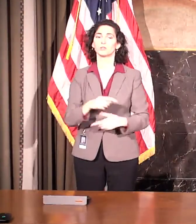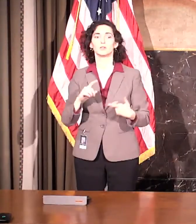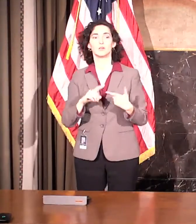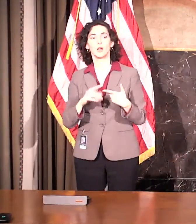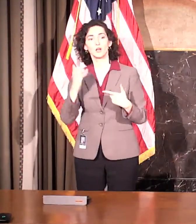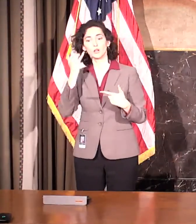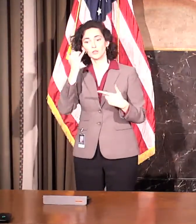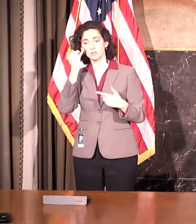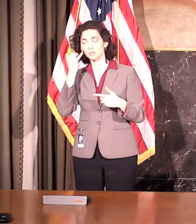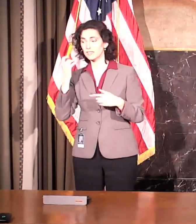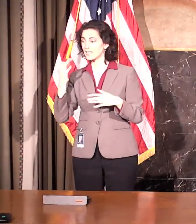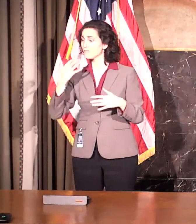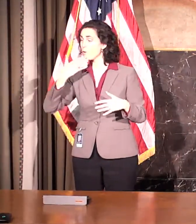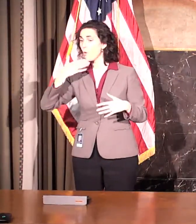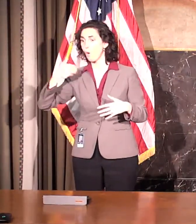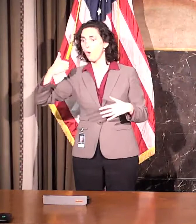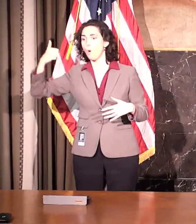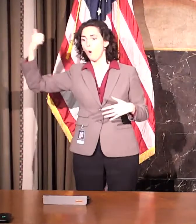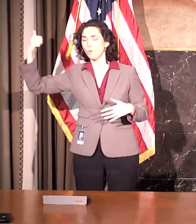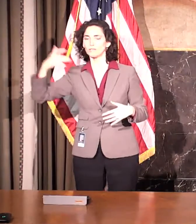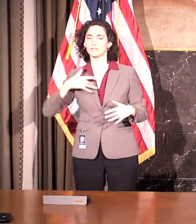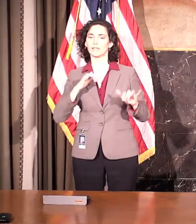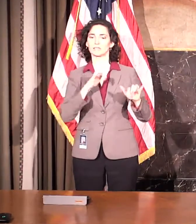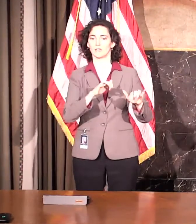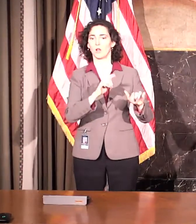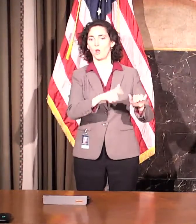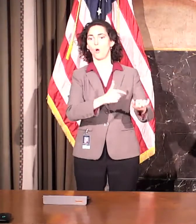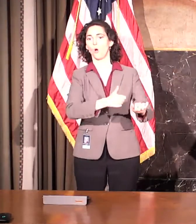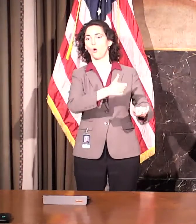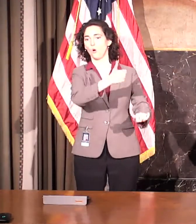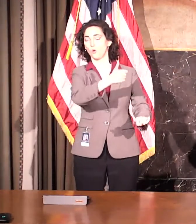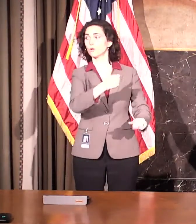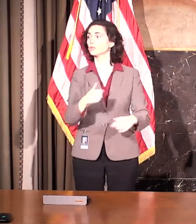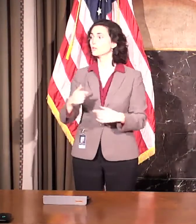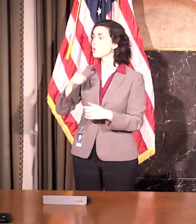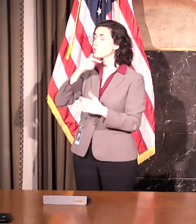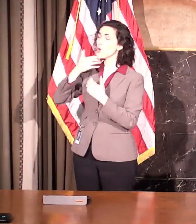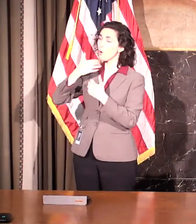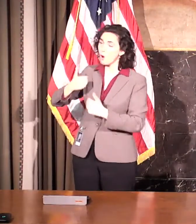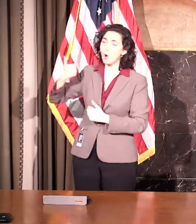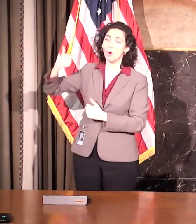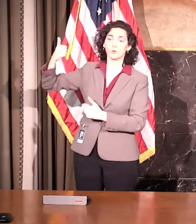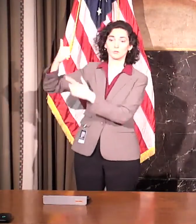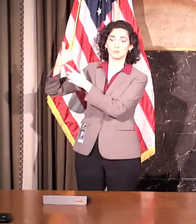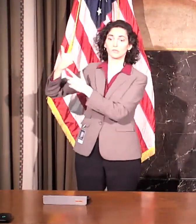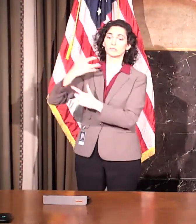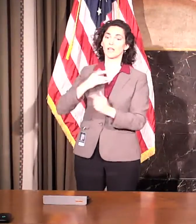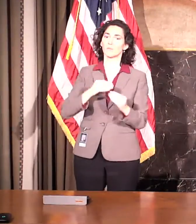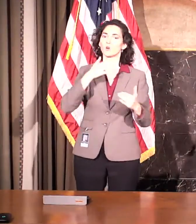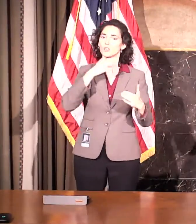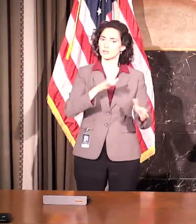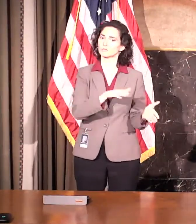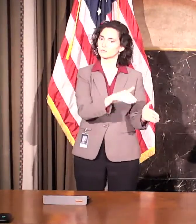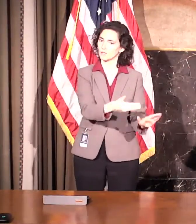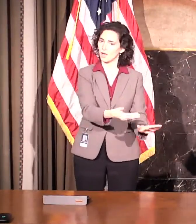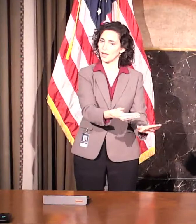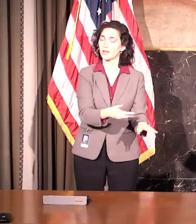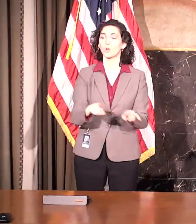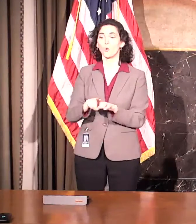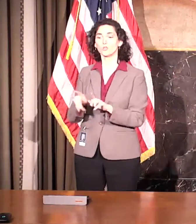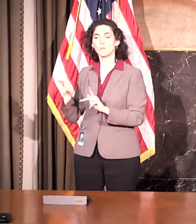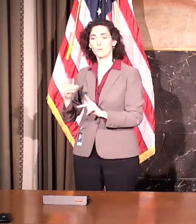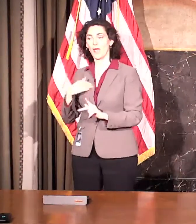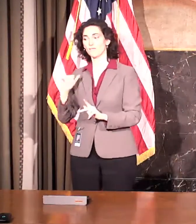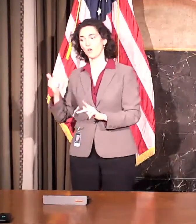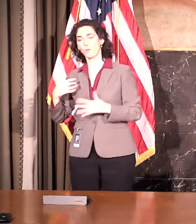your stay when you do go, and the more likely you are to die, and that's also true for people with comorbid health conditions. So we will